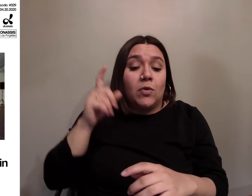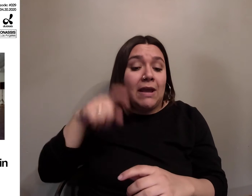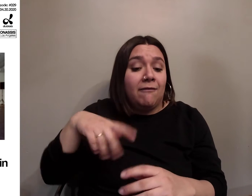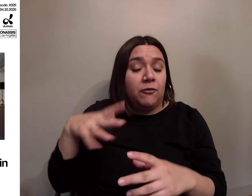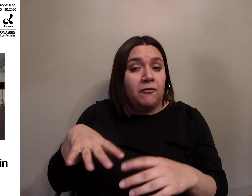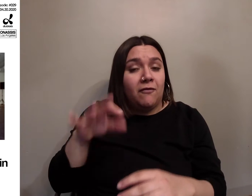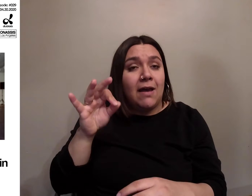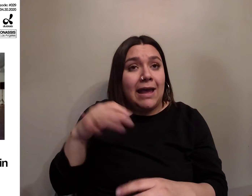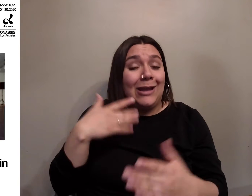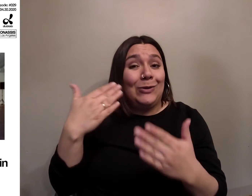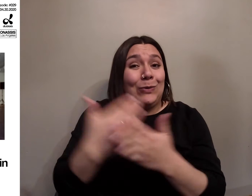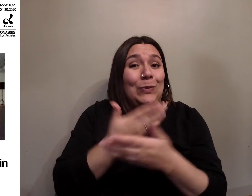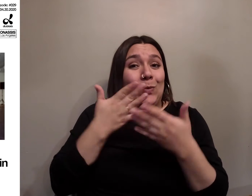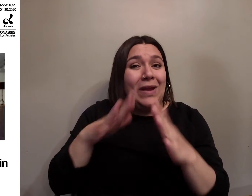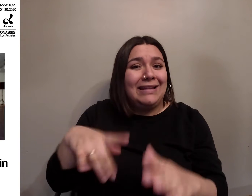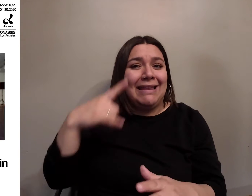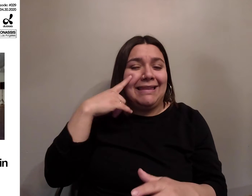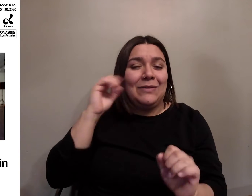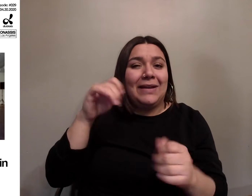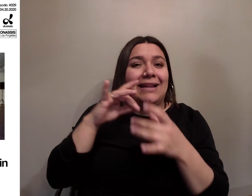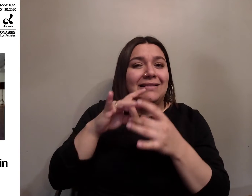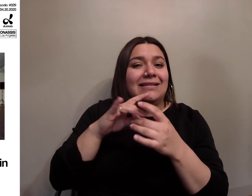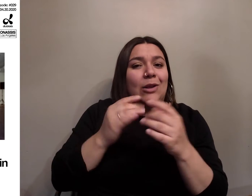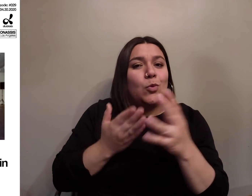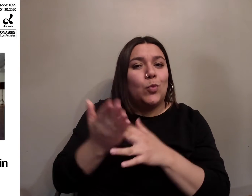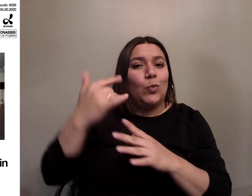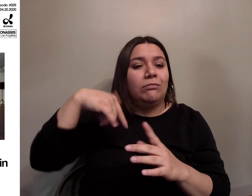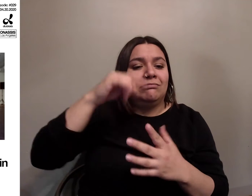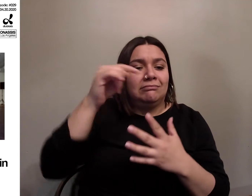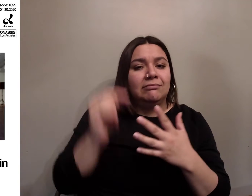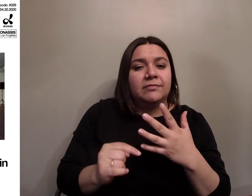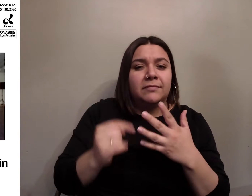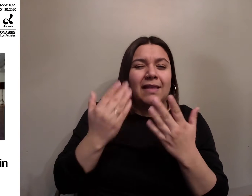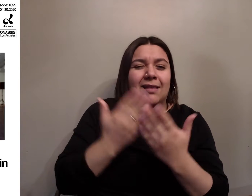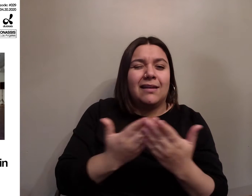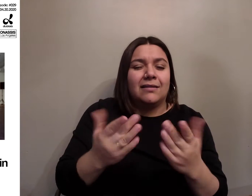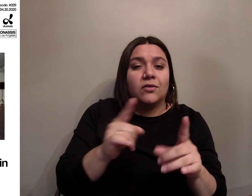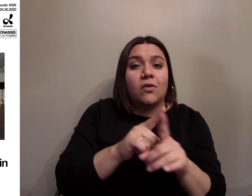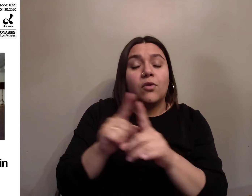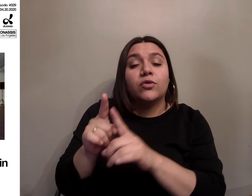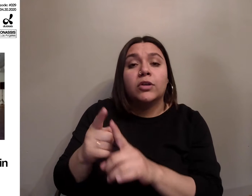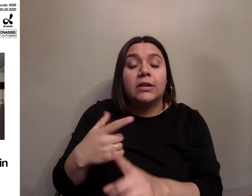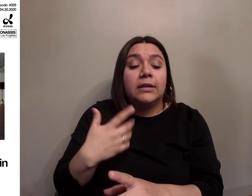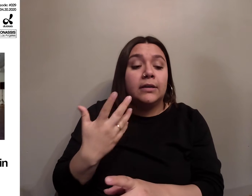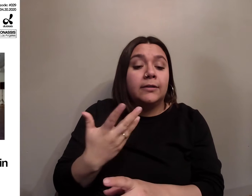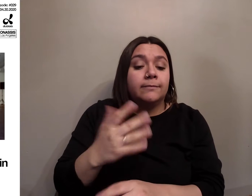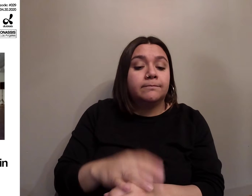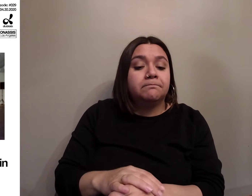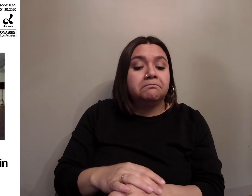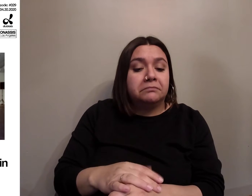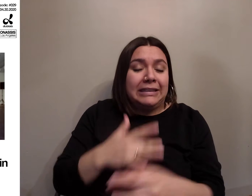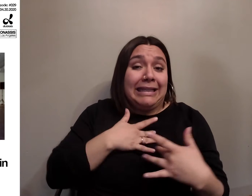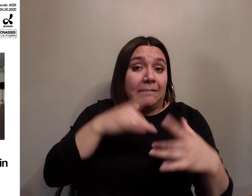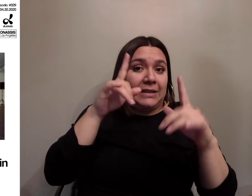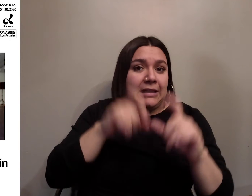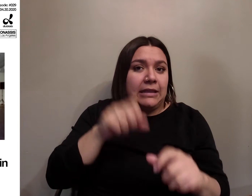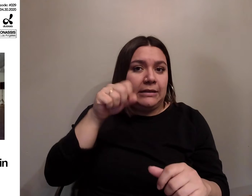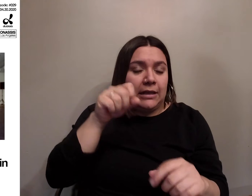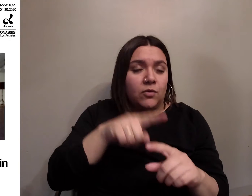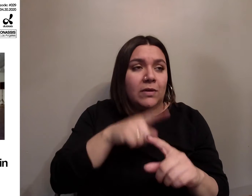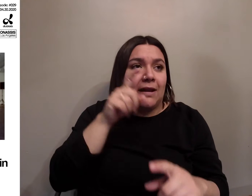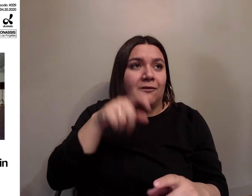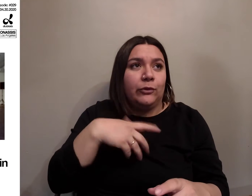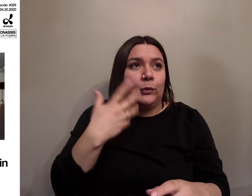to find new ways, I suppose, to connect through them. It's absolutely put to the test. I mean, we have